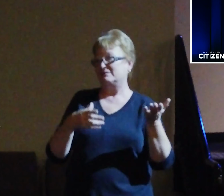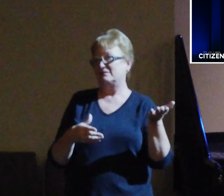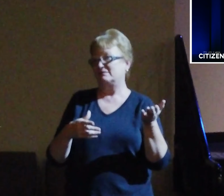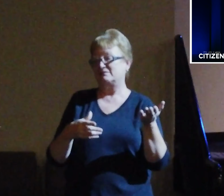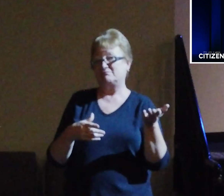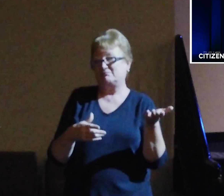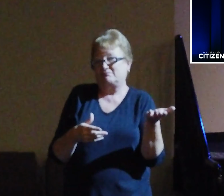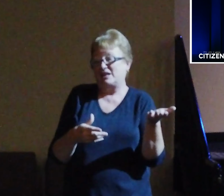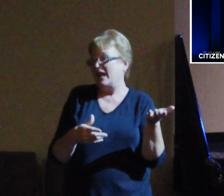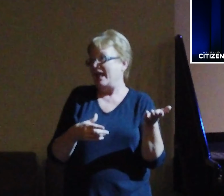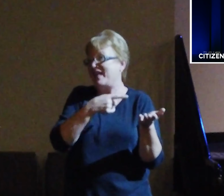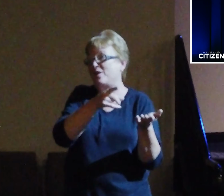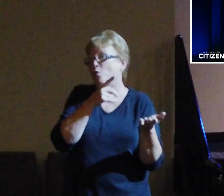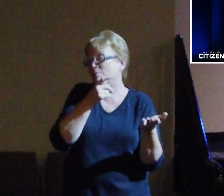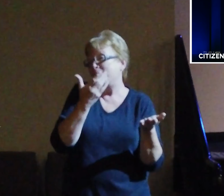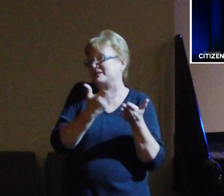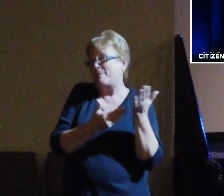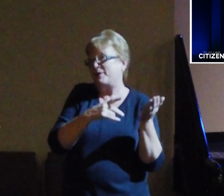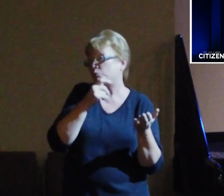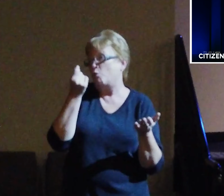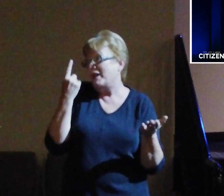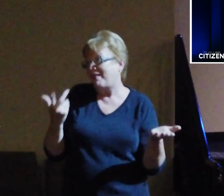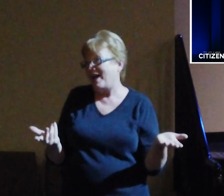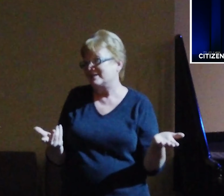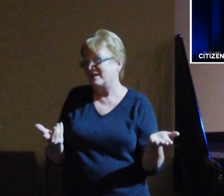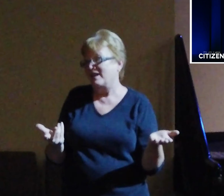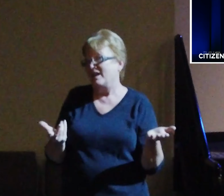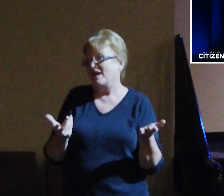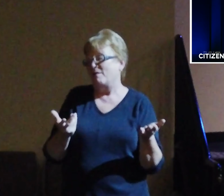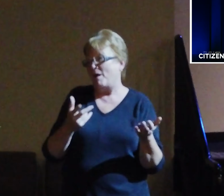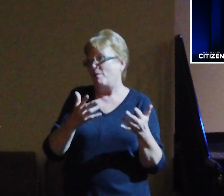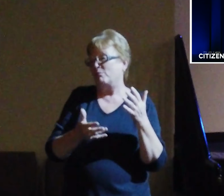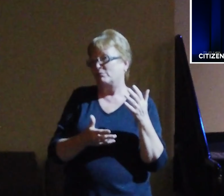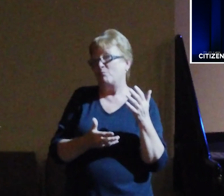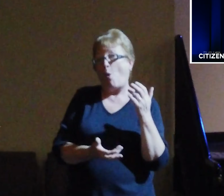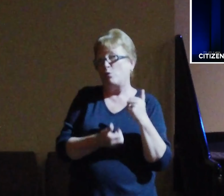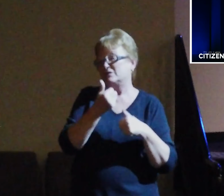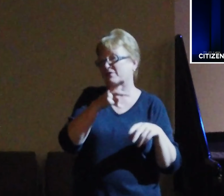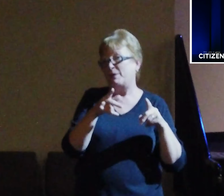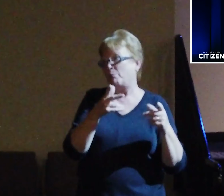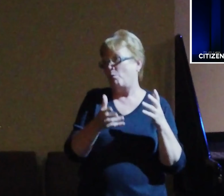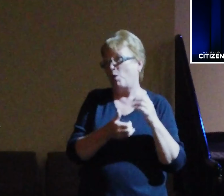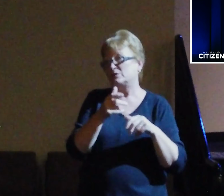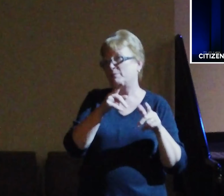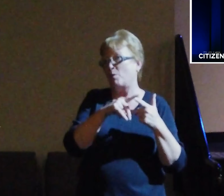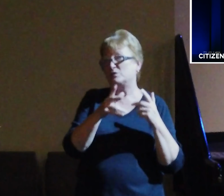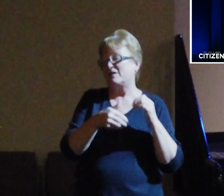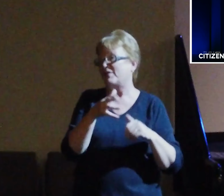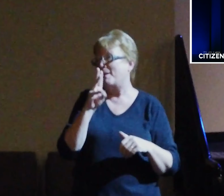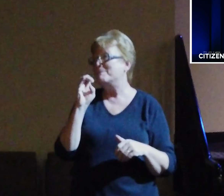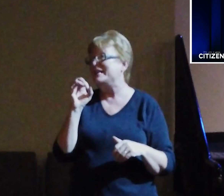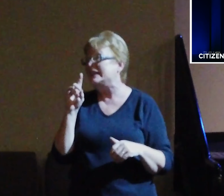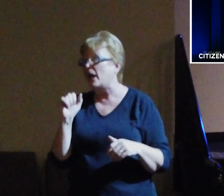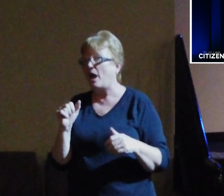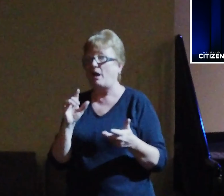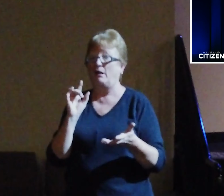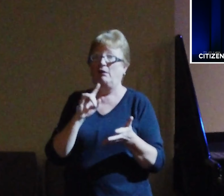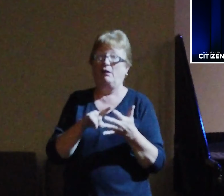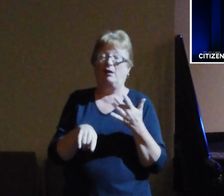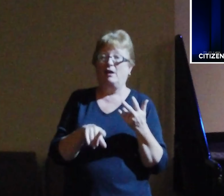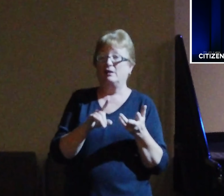not, including a majority of people, including most of the media, including